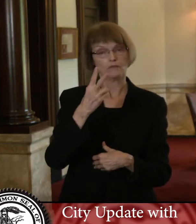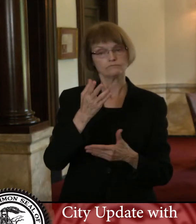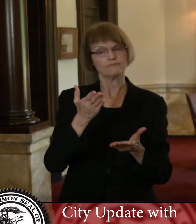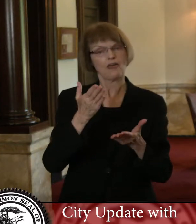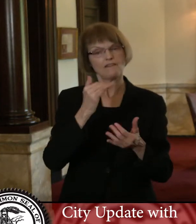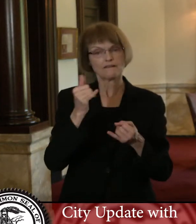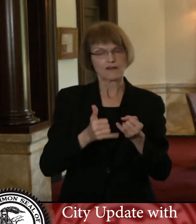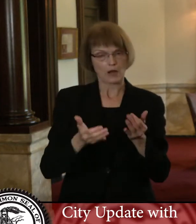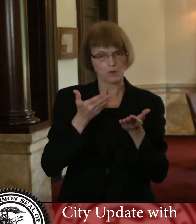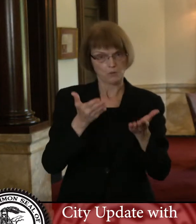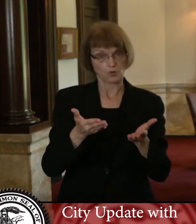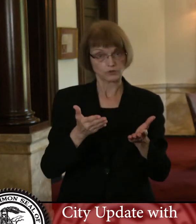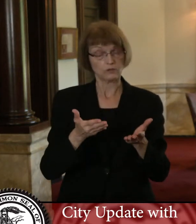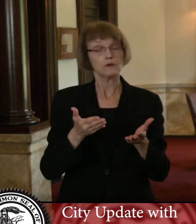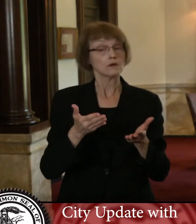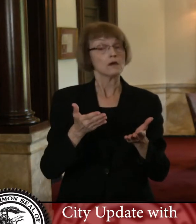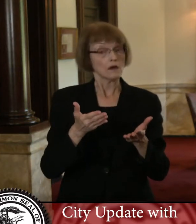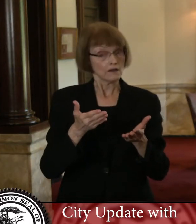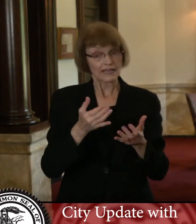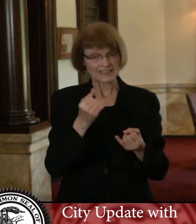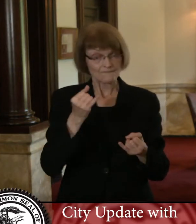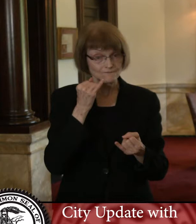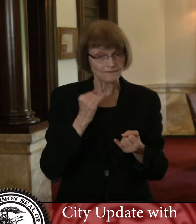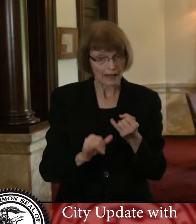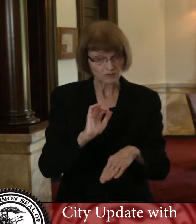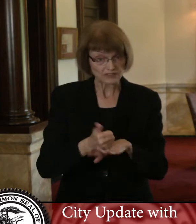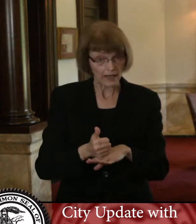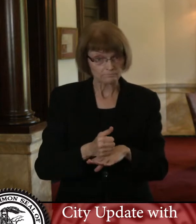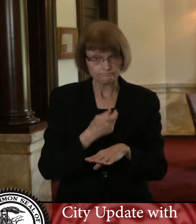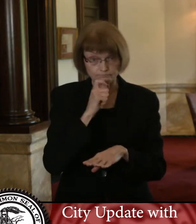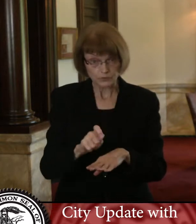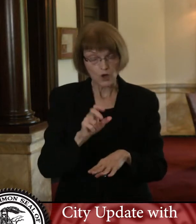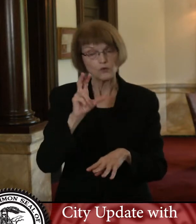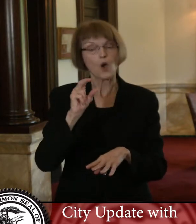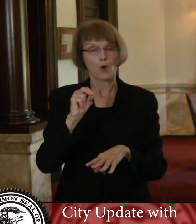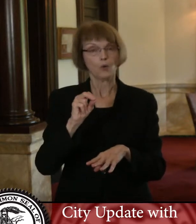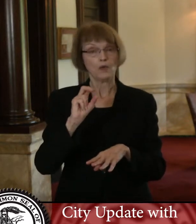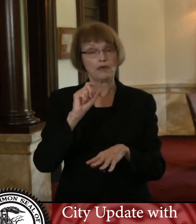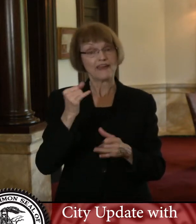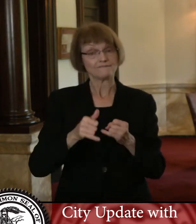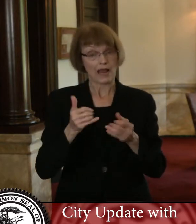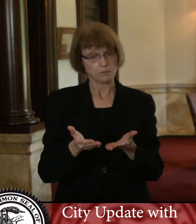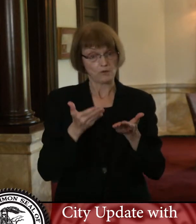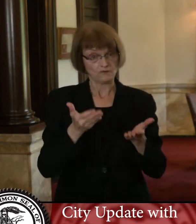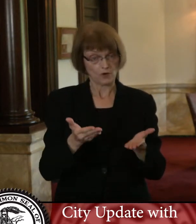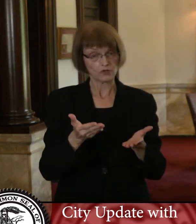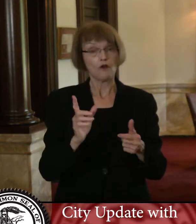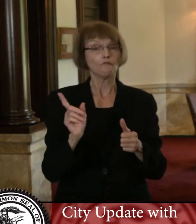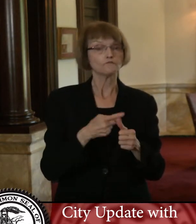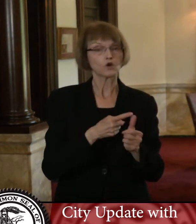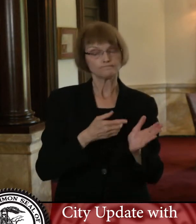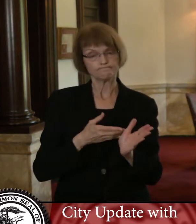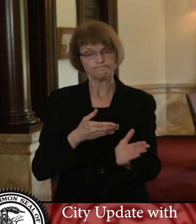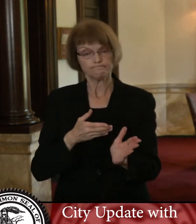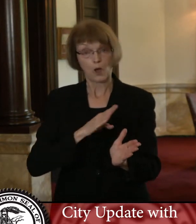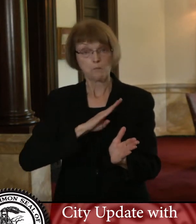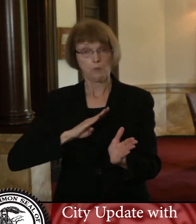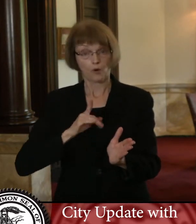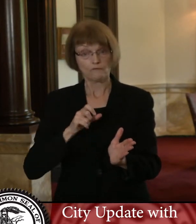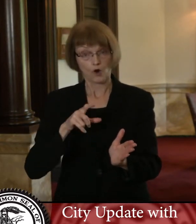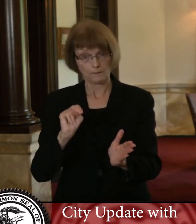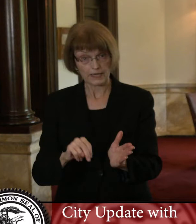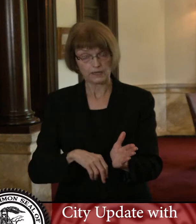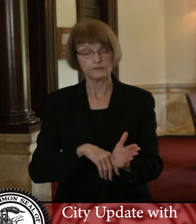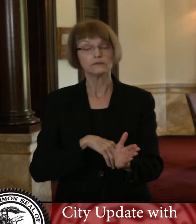emphasize, their final proposal is not the final plan. The final proposal must ultimately be approved by the Board of